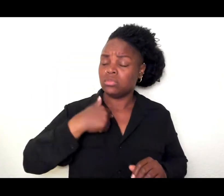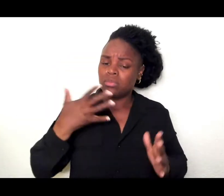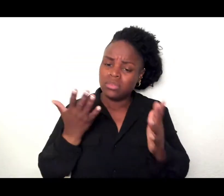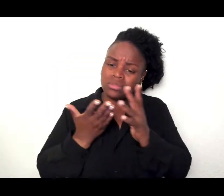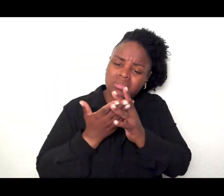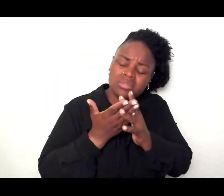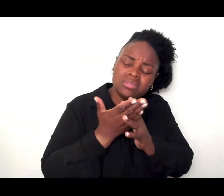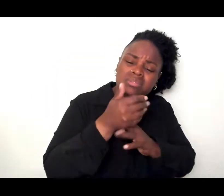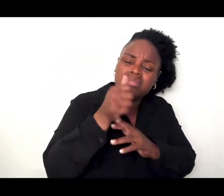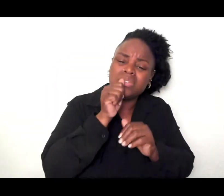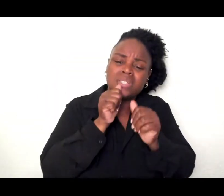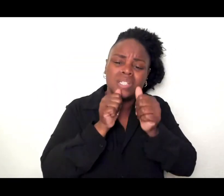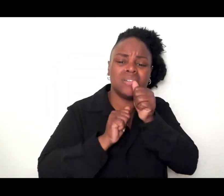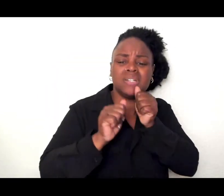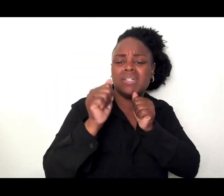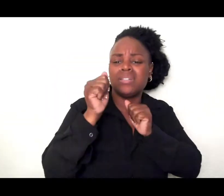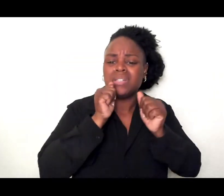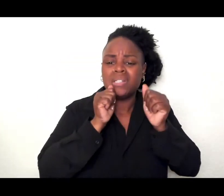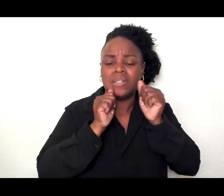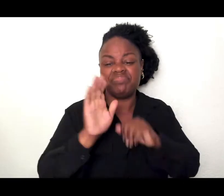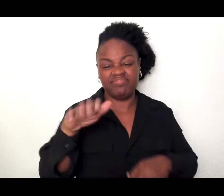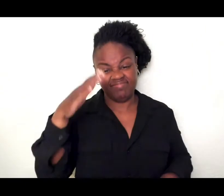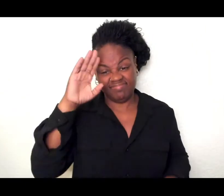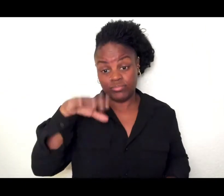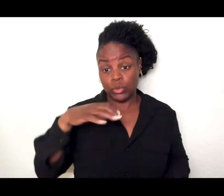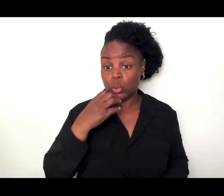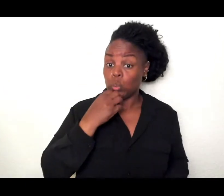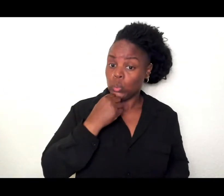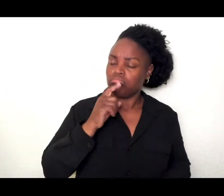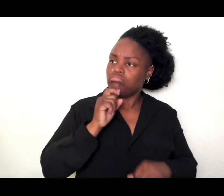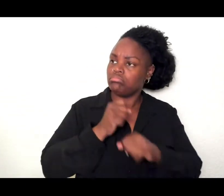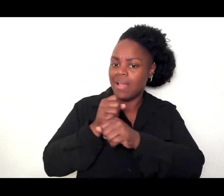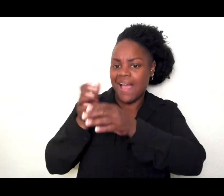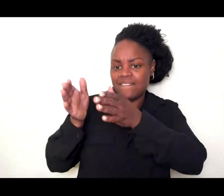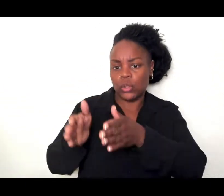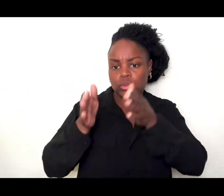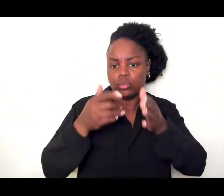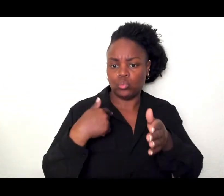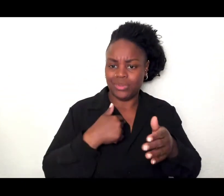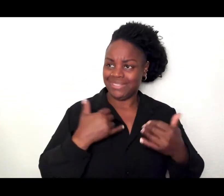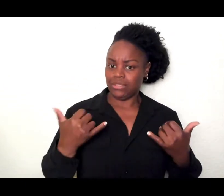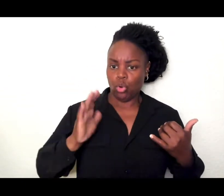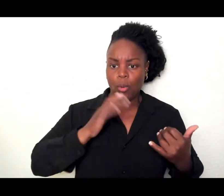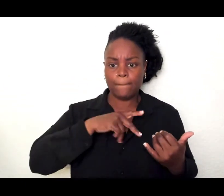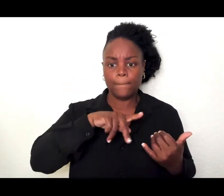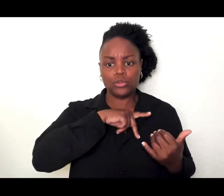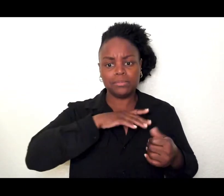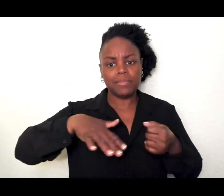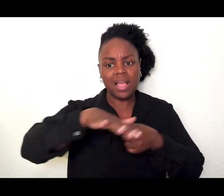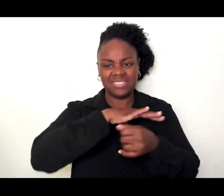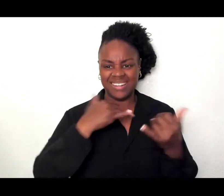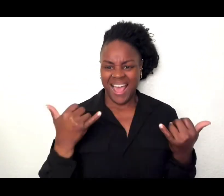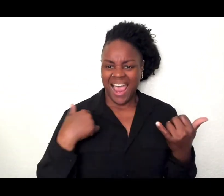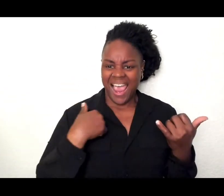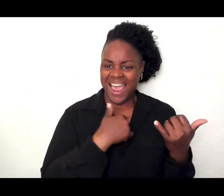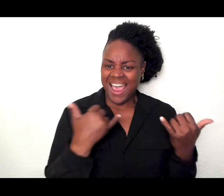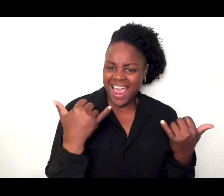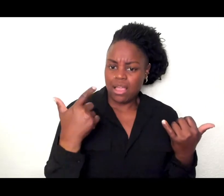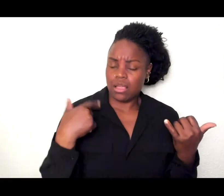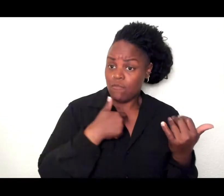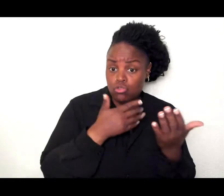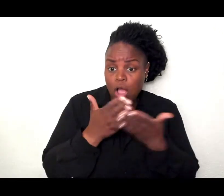what we've been through. You know, we are all so unique and individual, and we exist in our personal spaces just